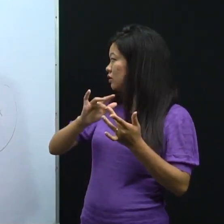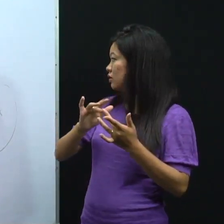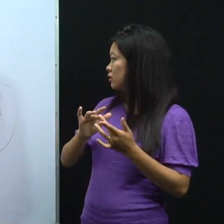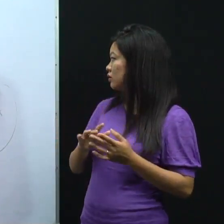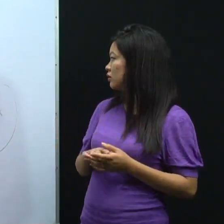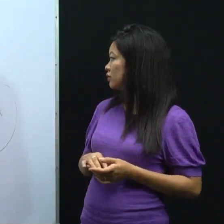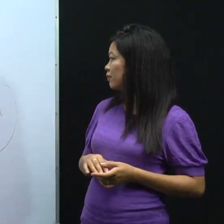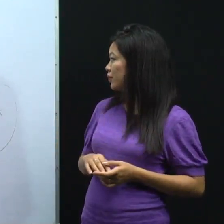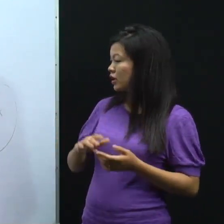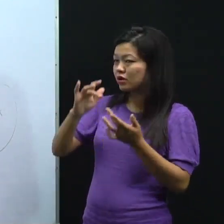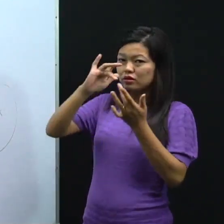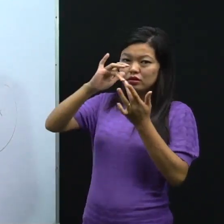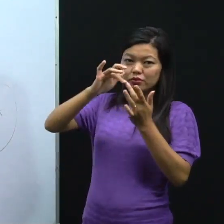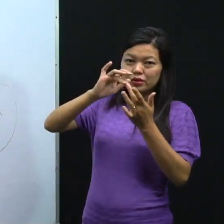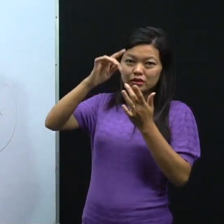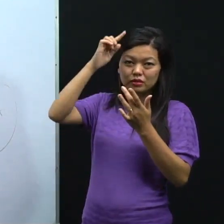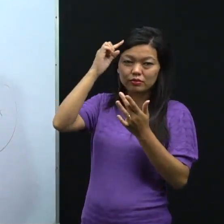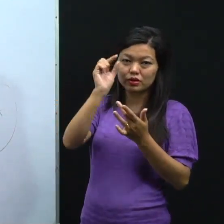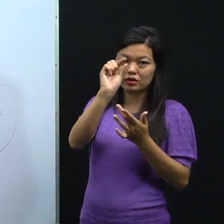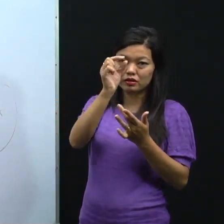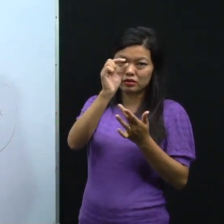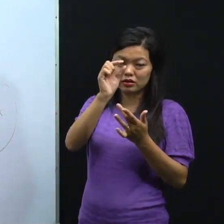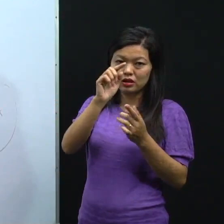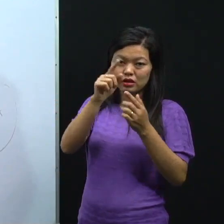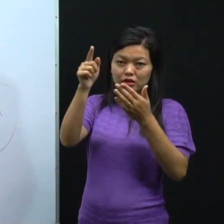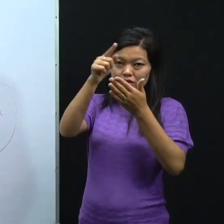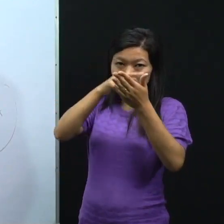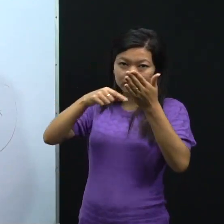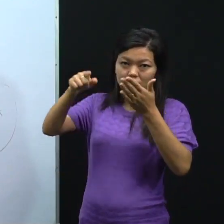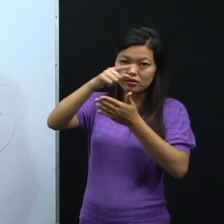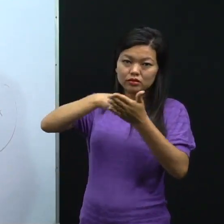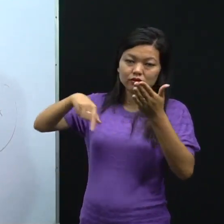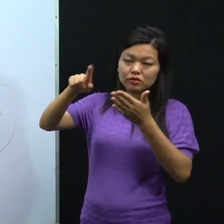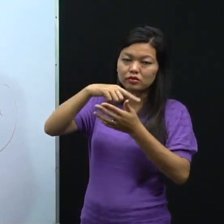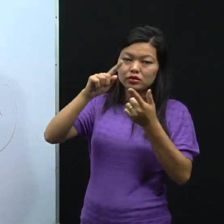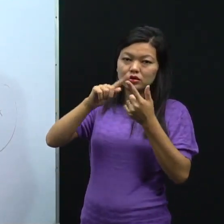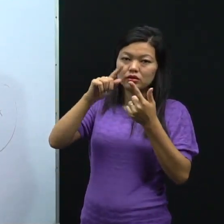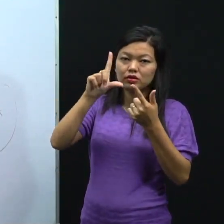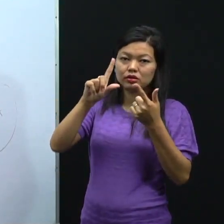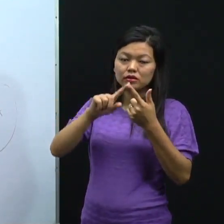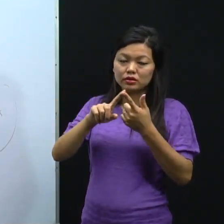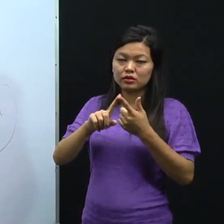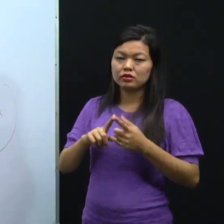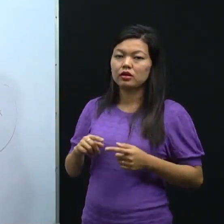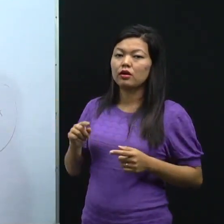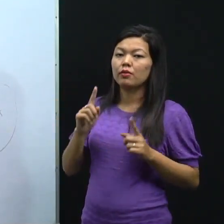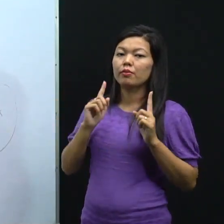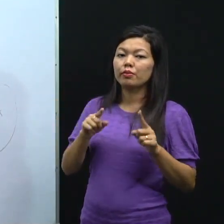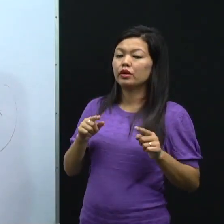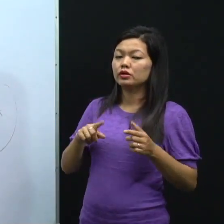around, right, electrons. But it is wrong, right? Because according to